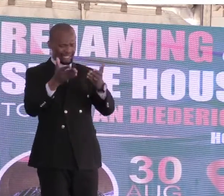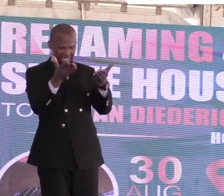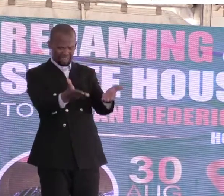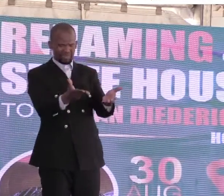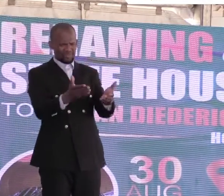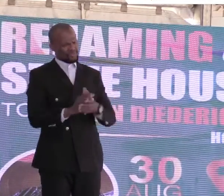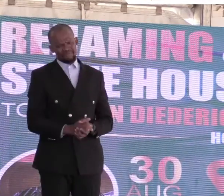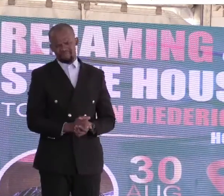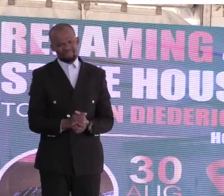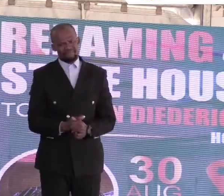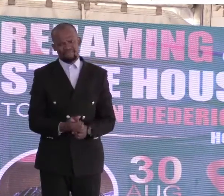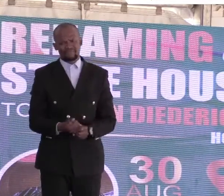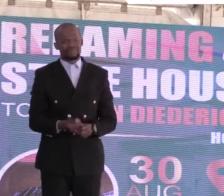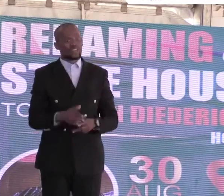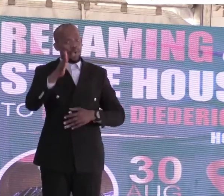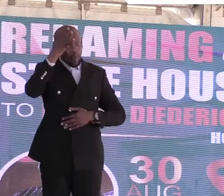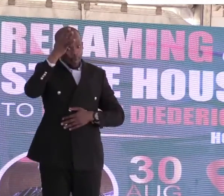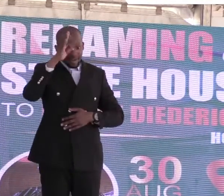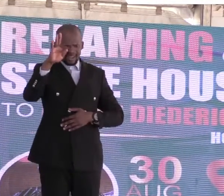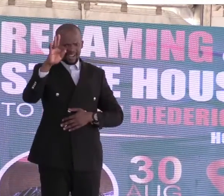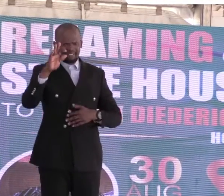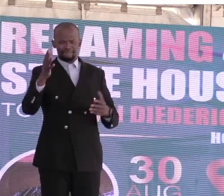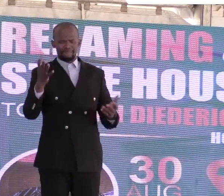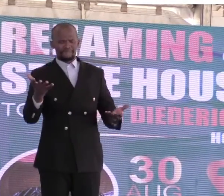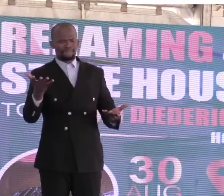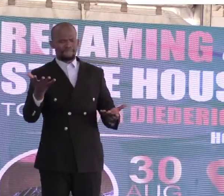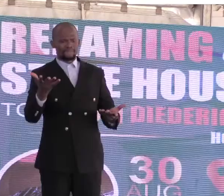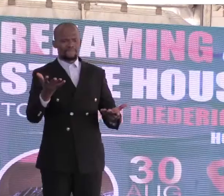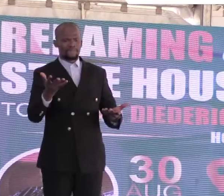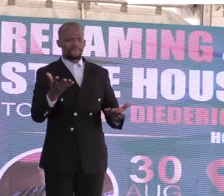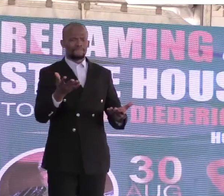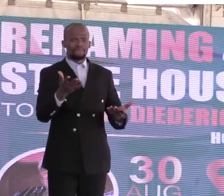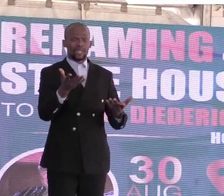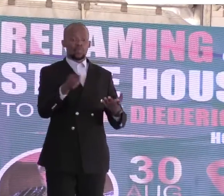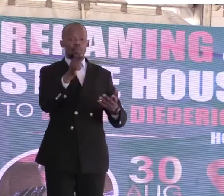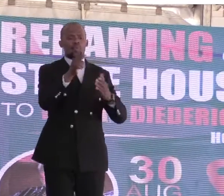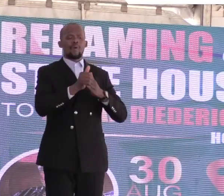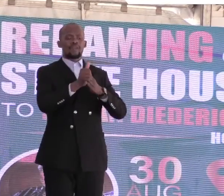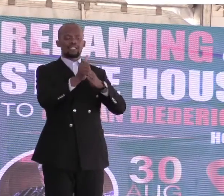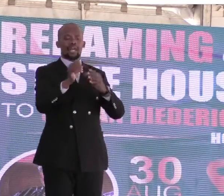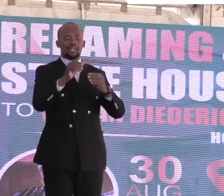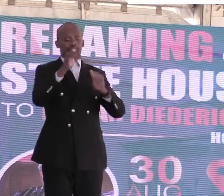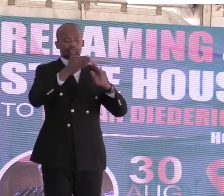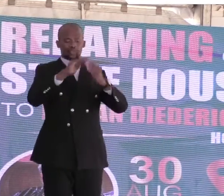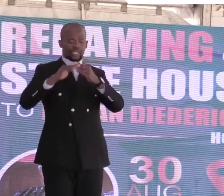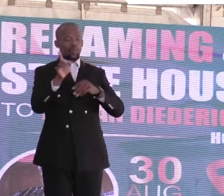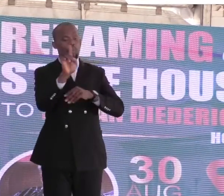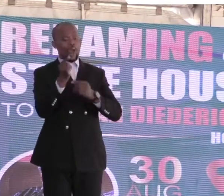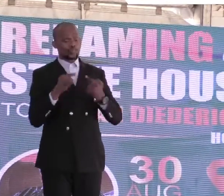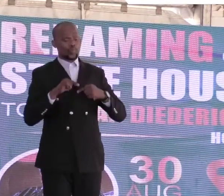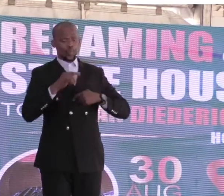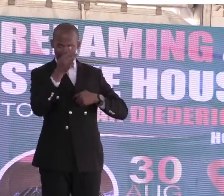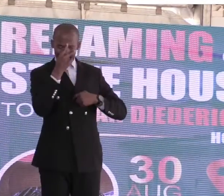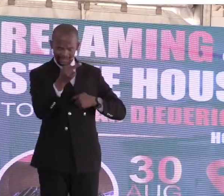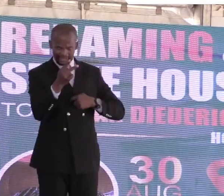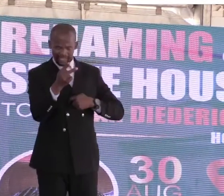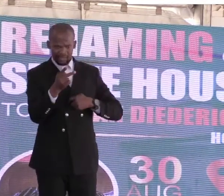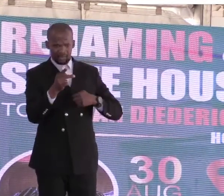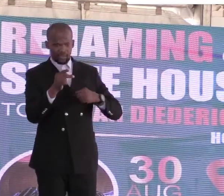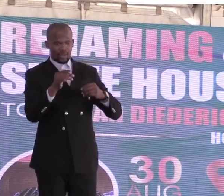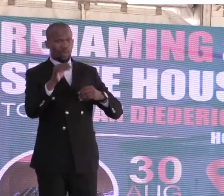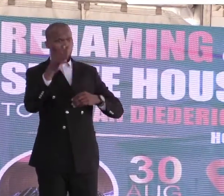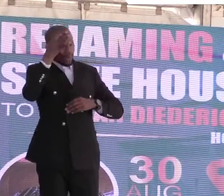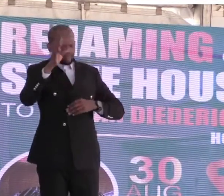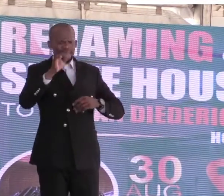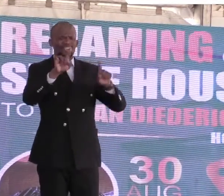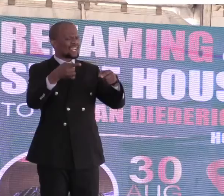in. The government is a microcosm of the society at large. What we see, government